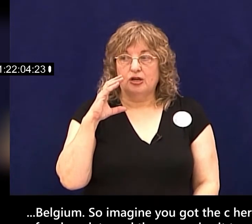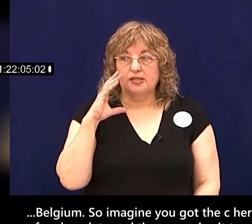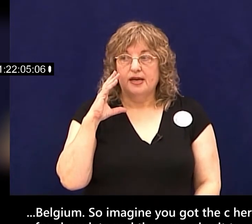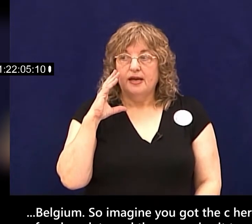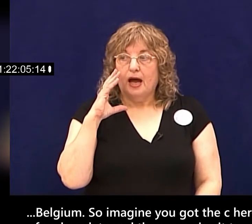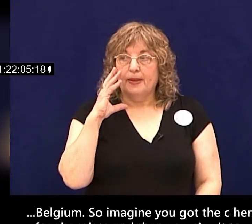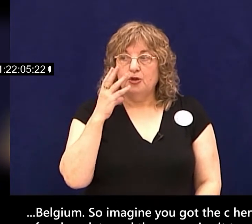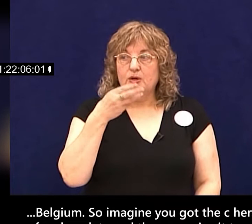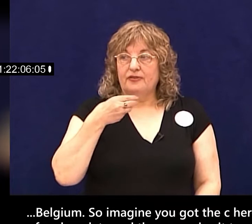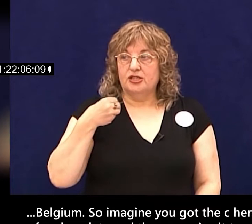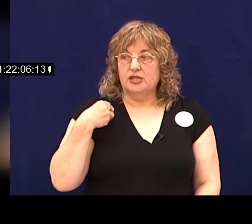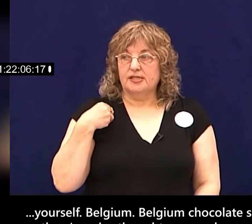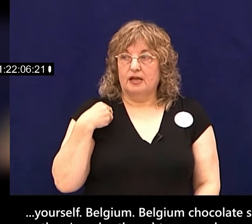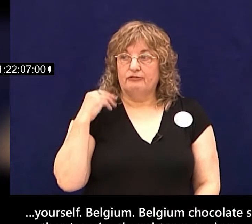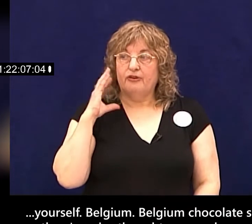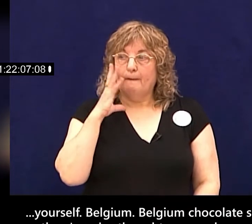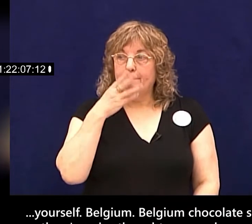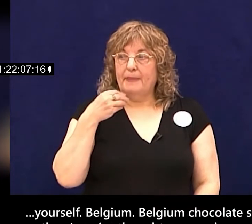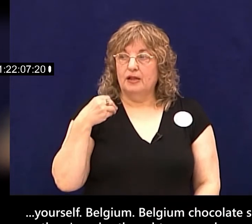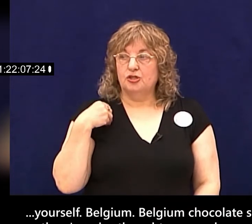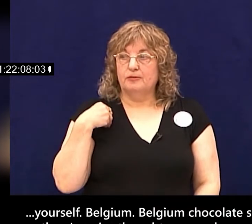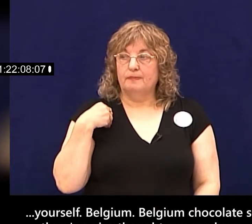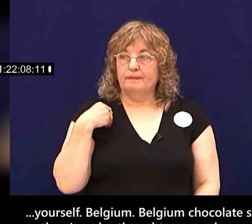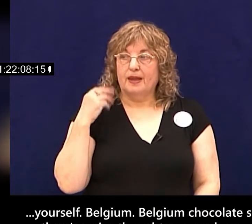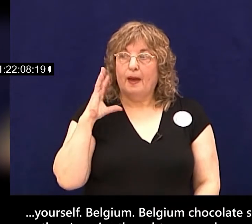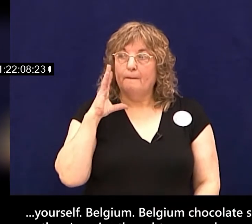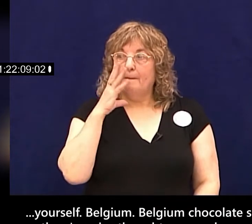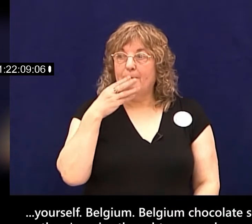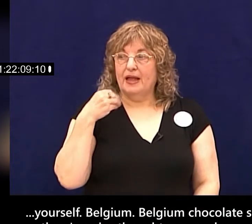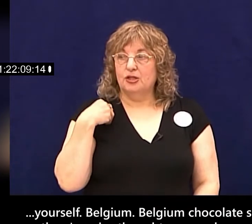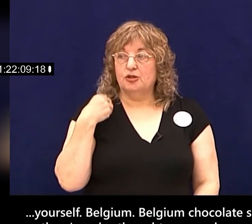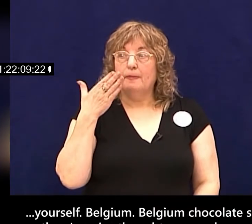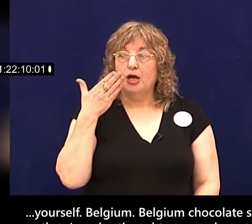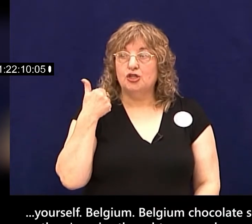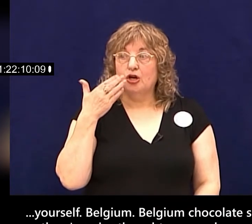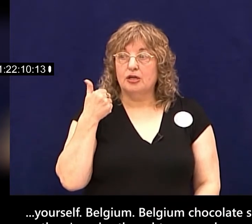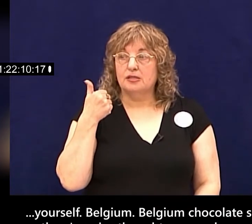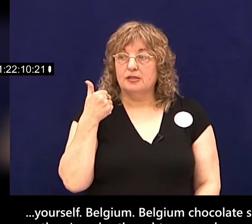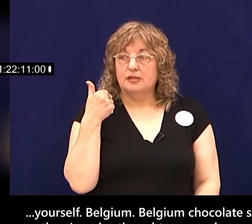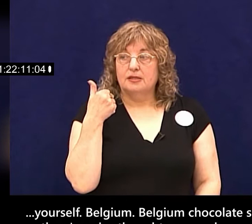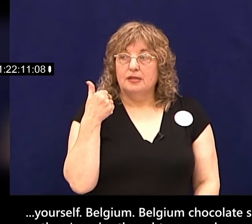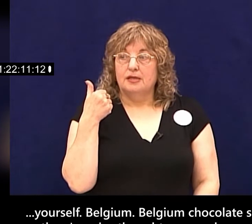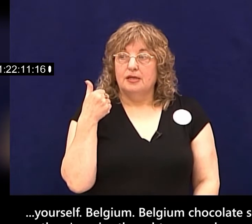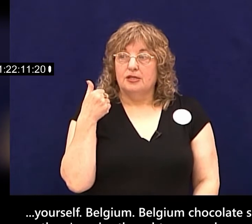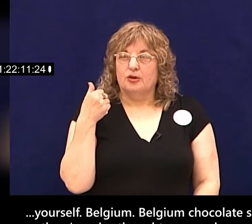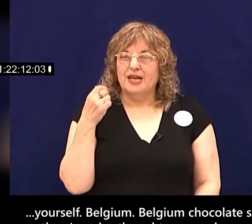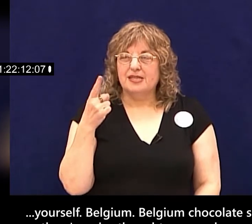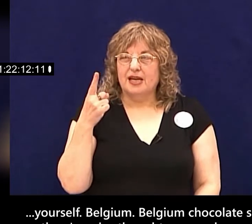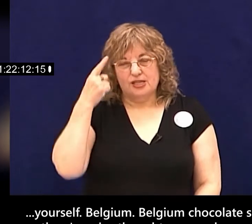chocolate, and then you give it to yourself. Belgium, Belgium chocolate. So there's a nice